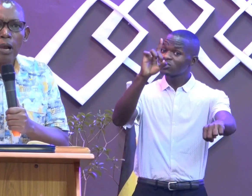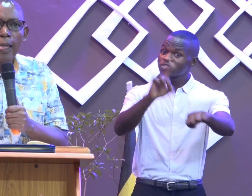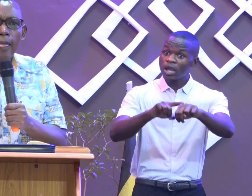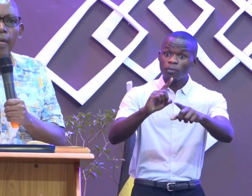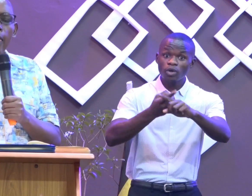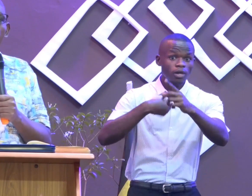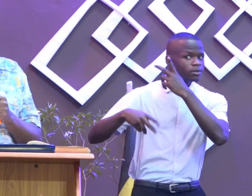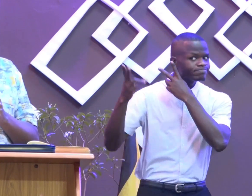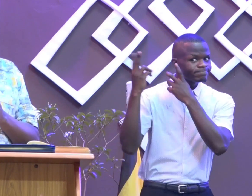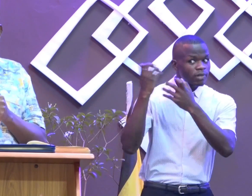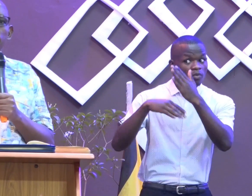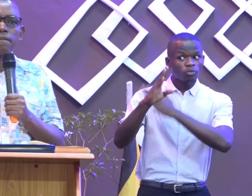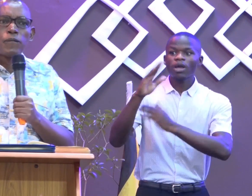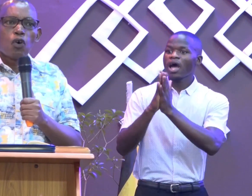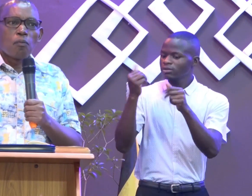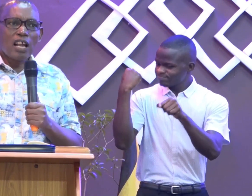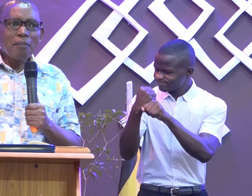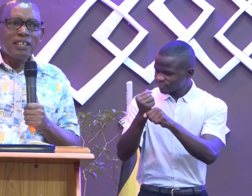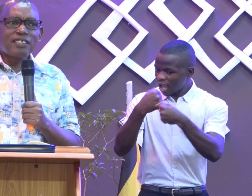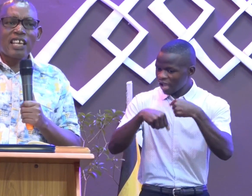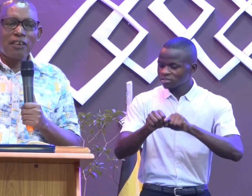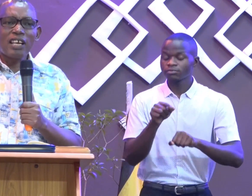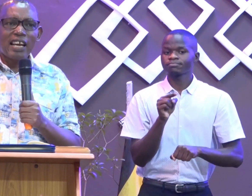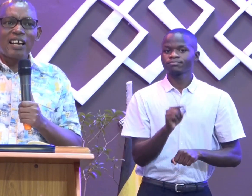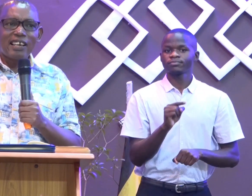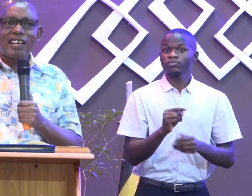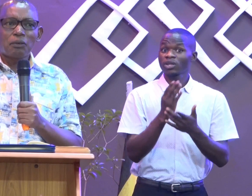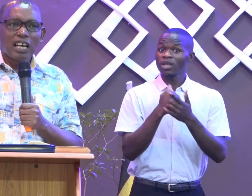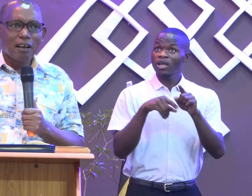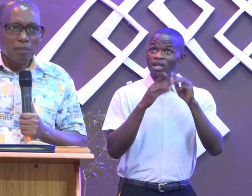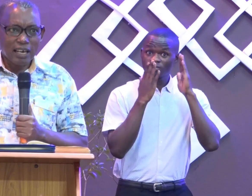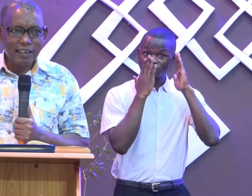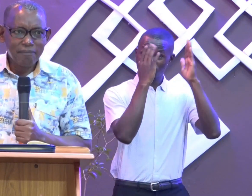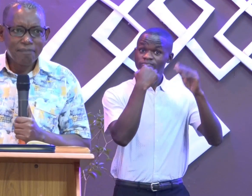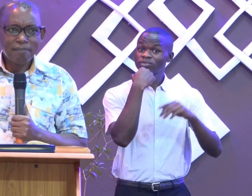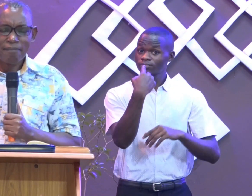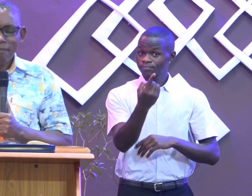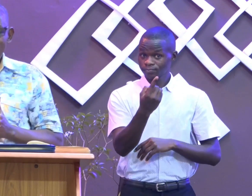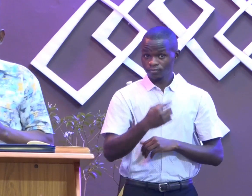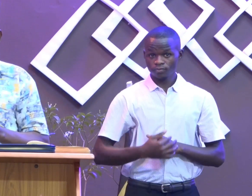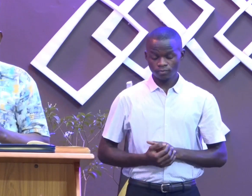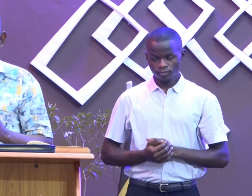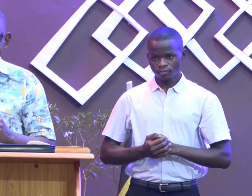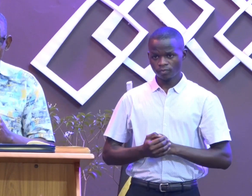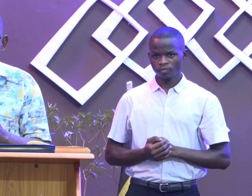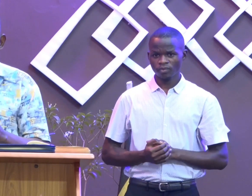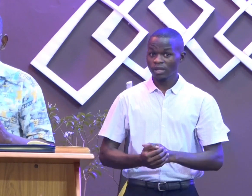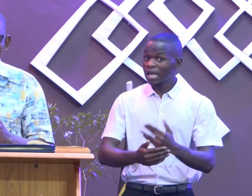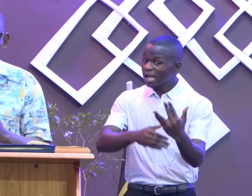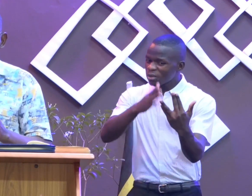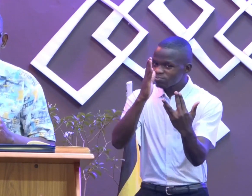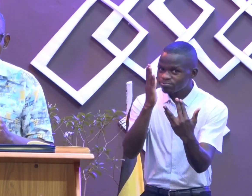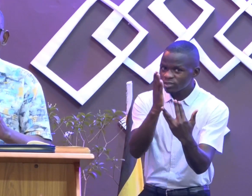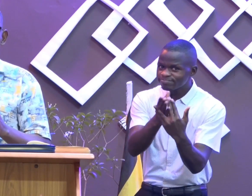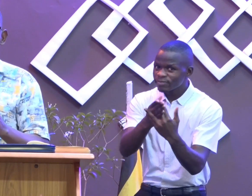tomorrow. It's a time to hear God speak and you do immediately. Our bishop would always say, wakati